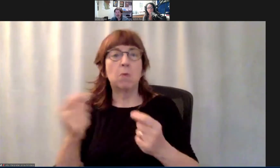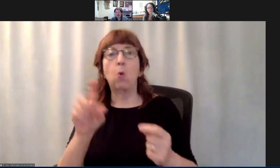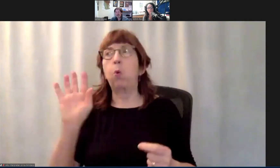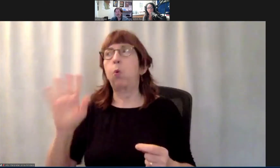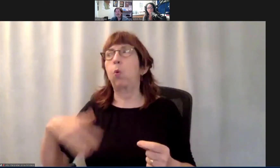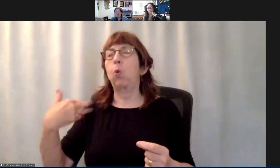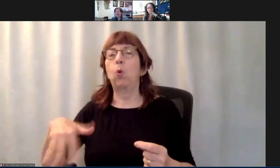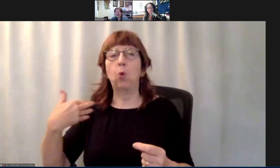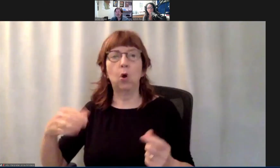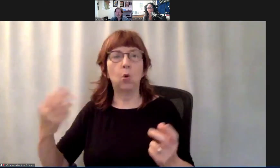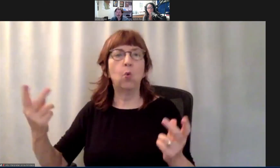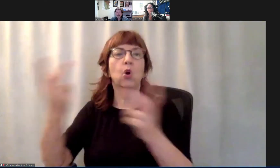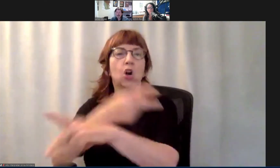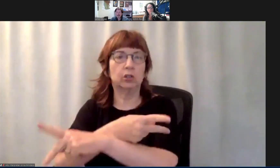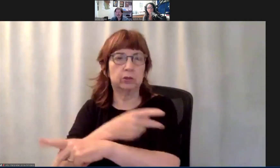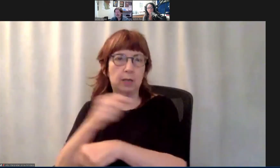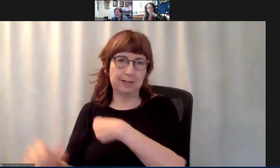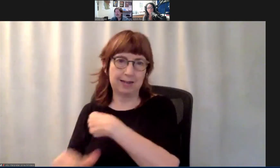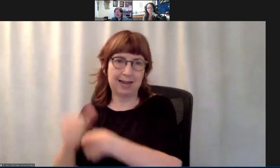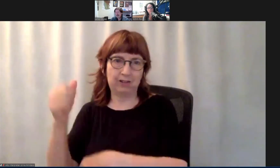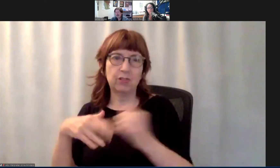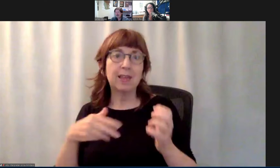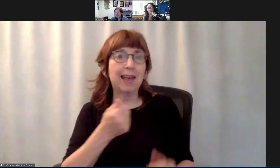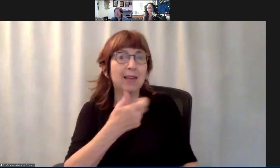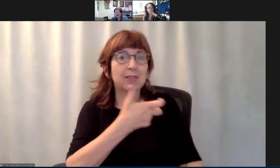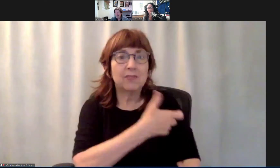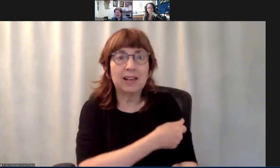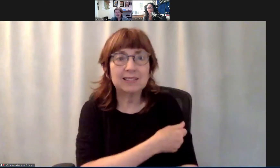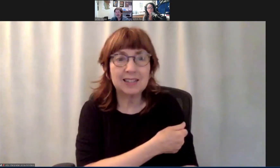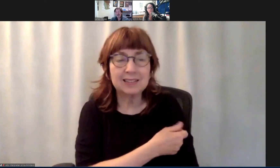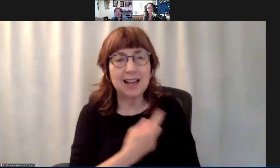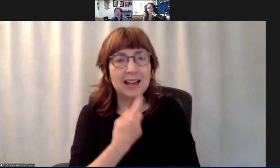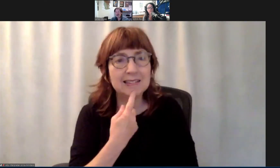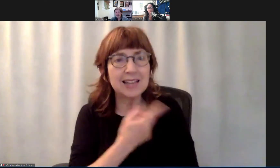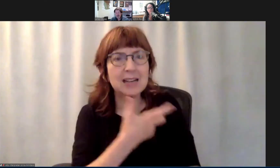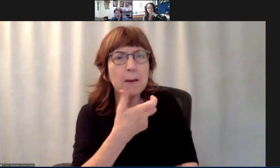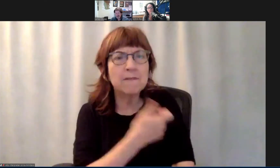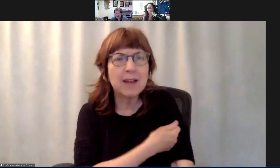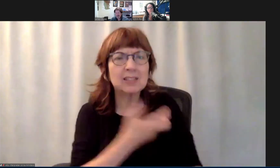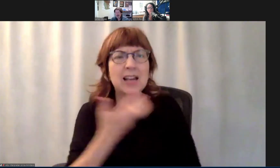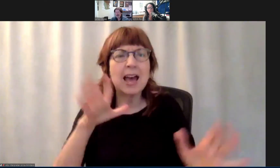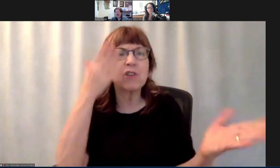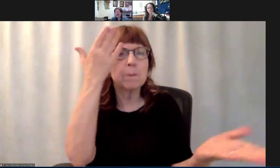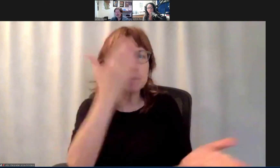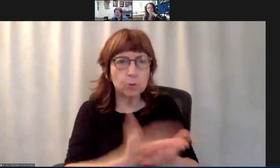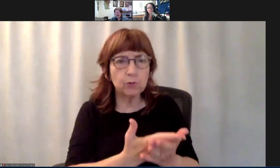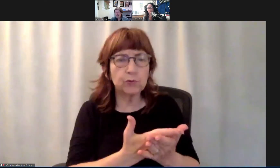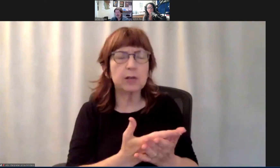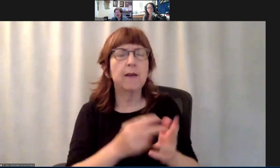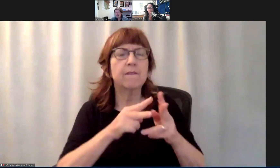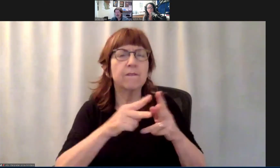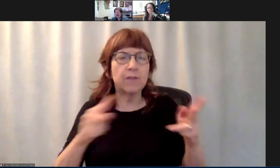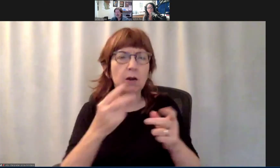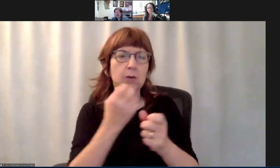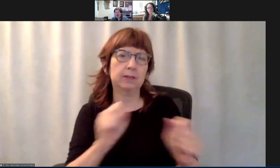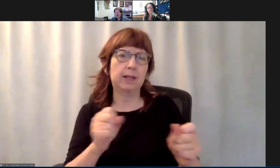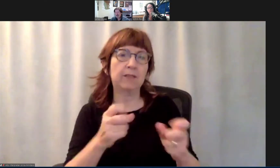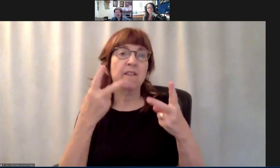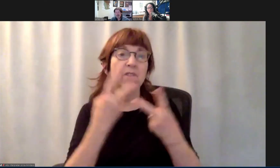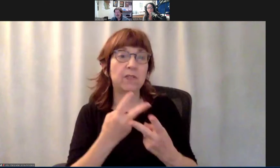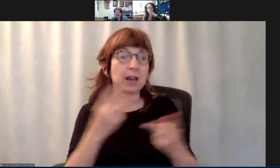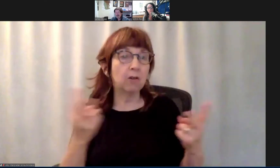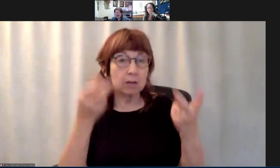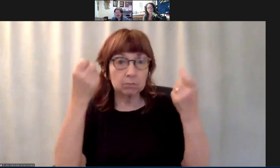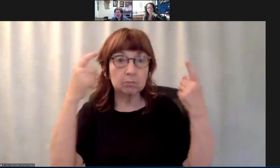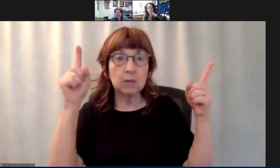more dangerous than the vaccines. And as I said a minute ago, the vaccines are proven extremely safe and extremely effective, more so